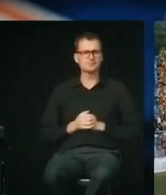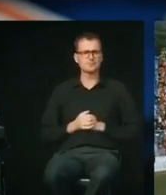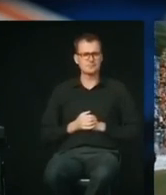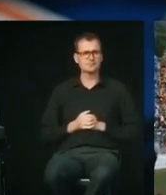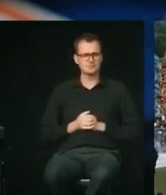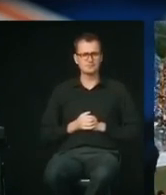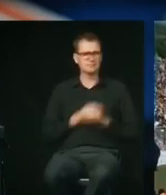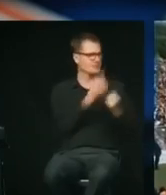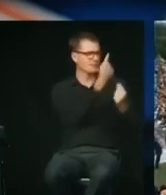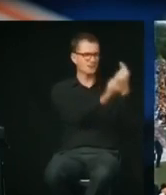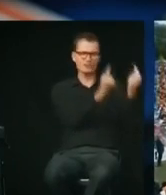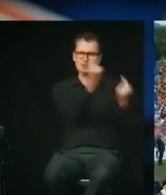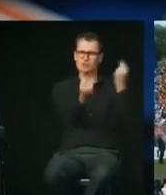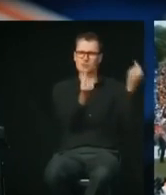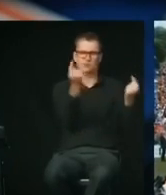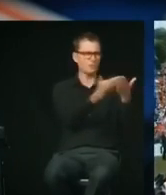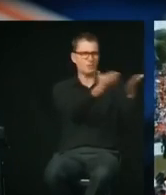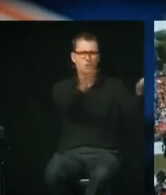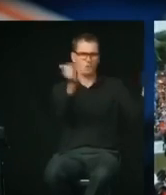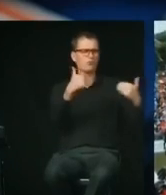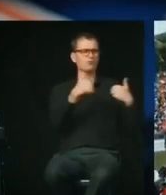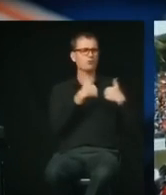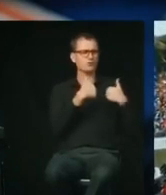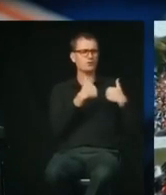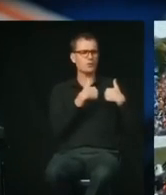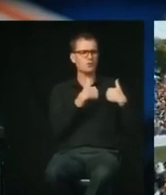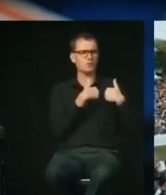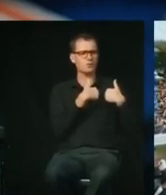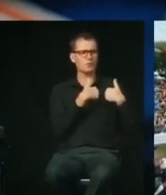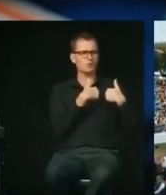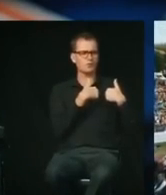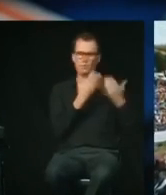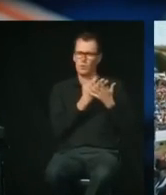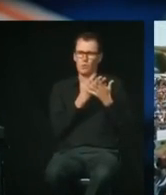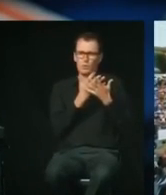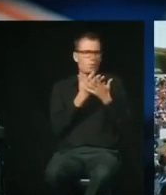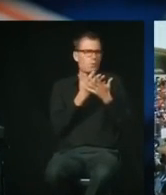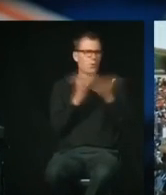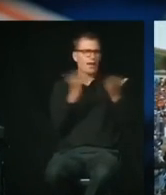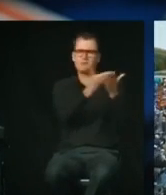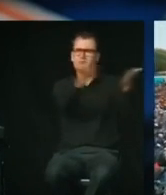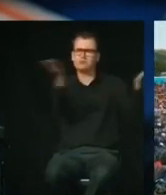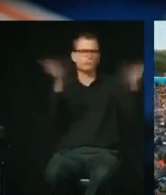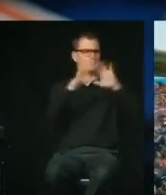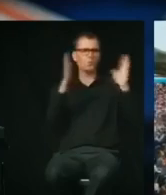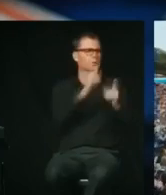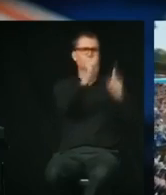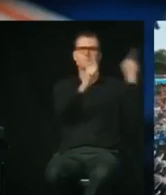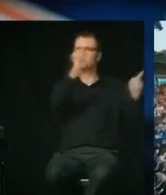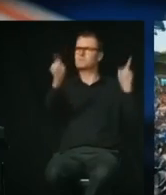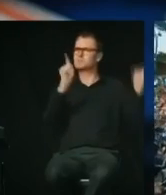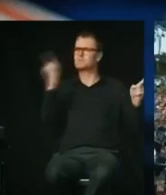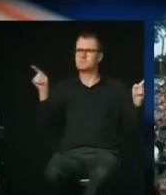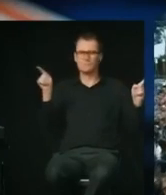of us has responsibility. From wherever we are, we have responsibility